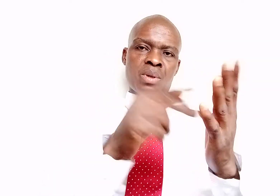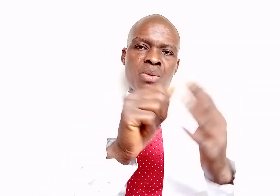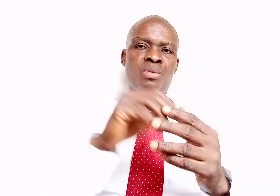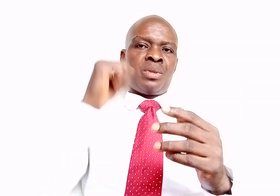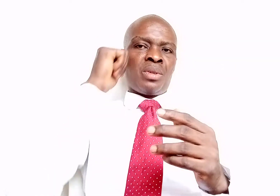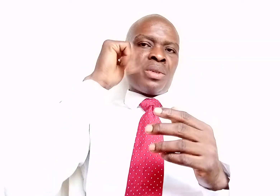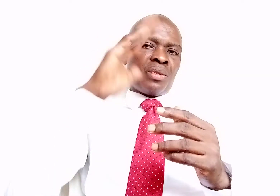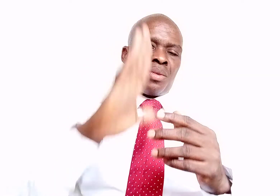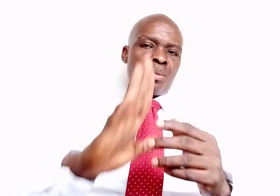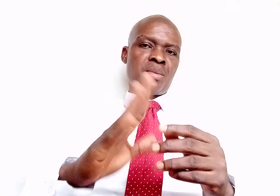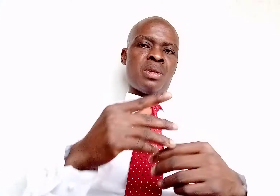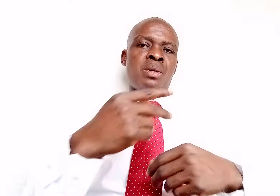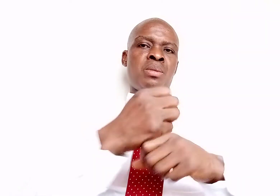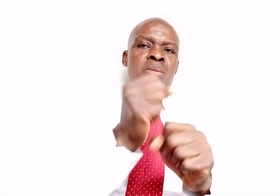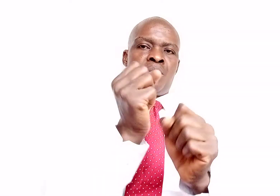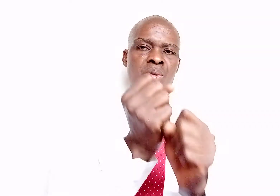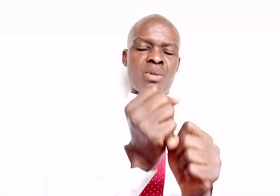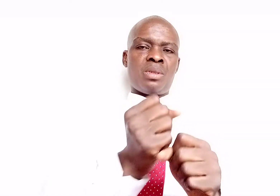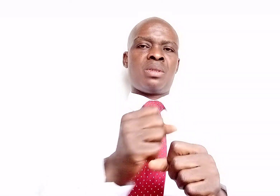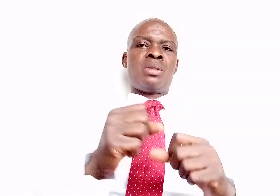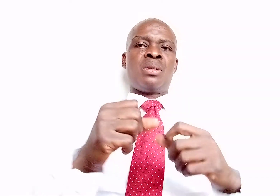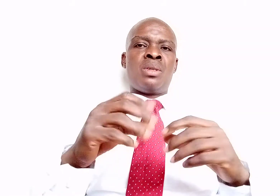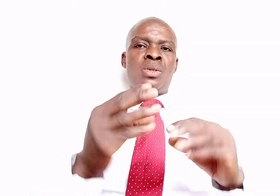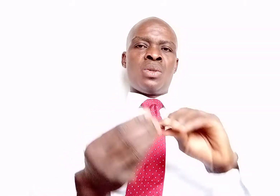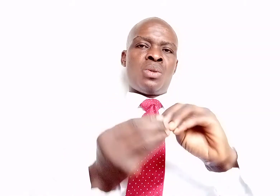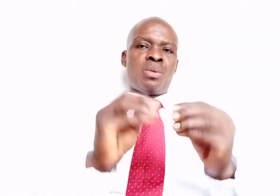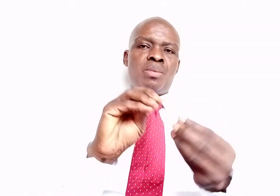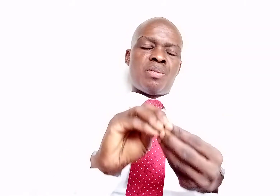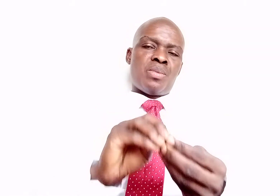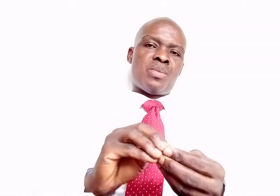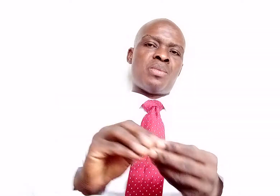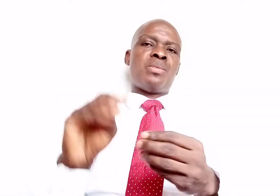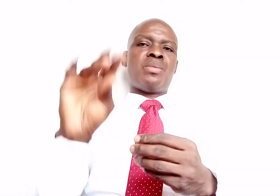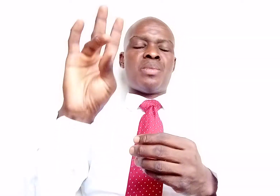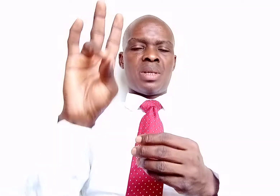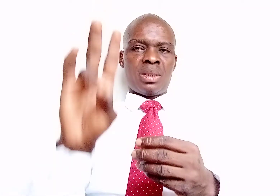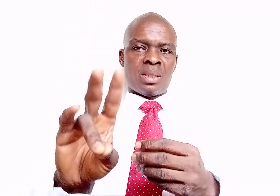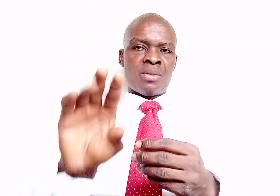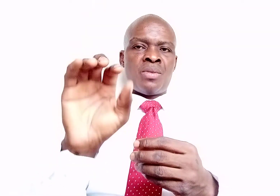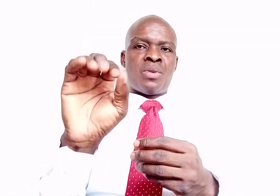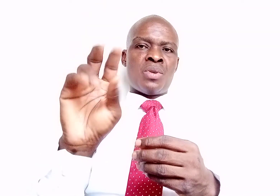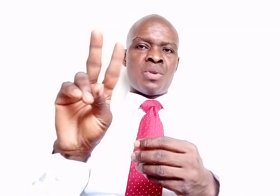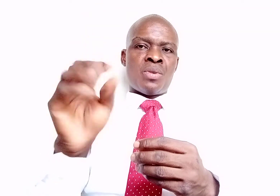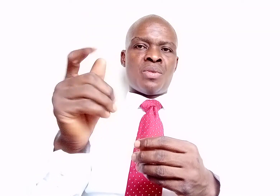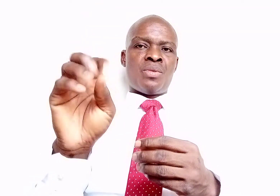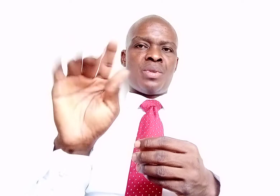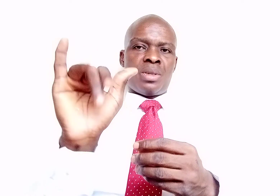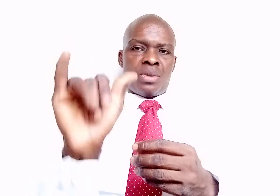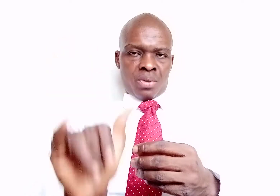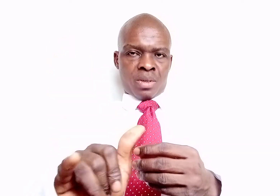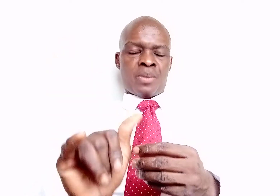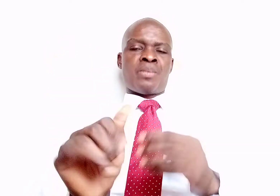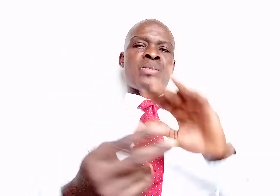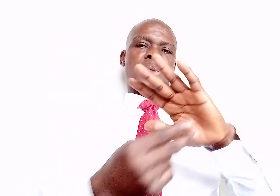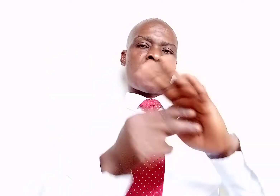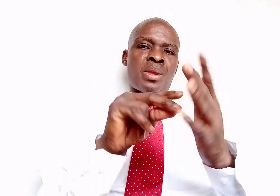reproductive organ. Roman figure 7, ovary. Ovary is the main organ of reproduction